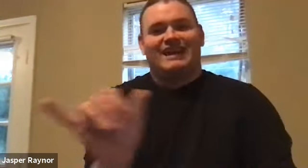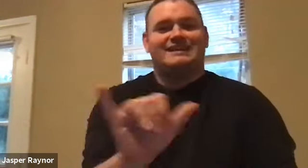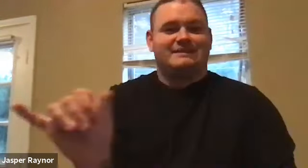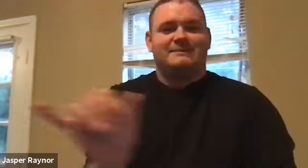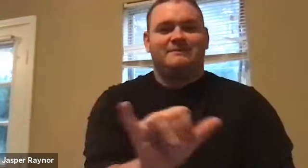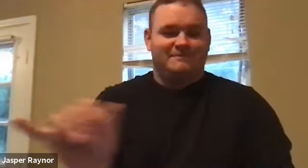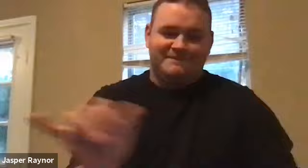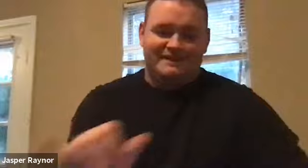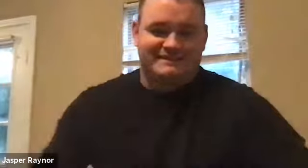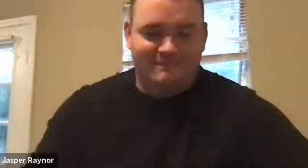alike. The